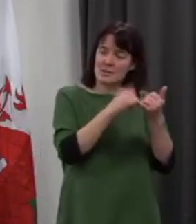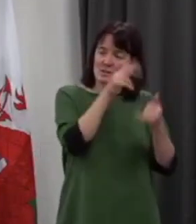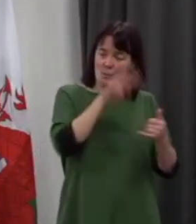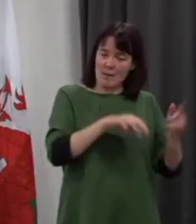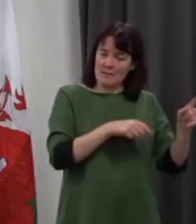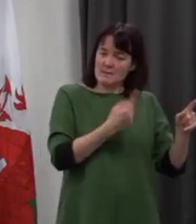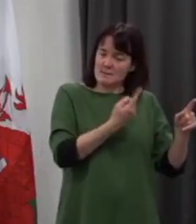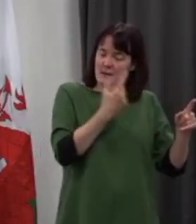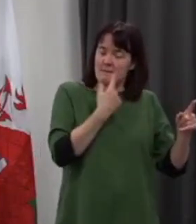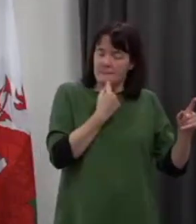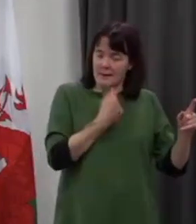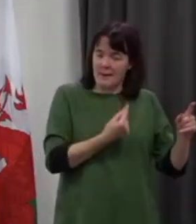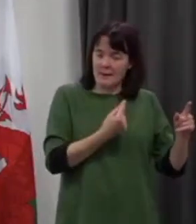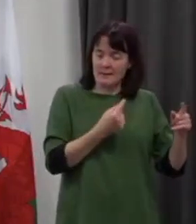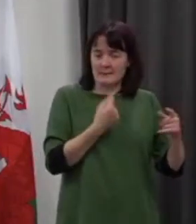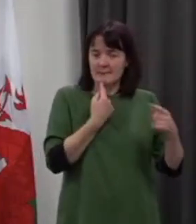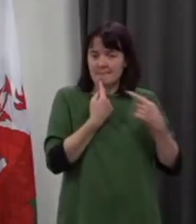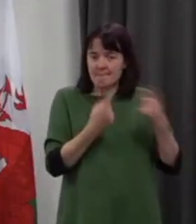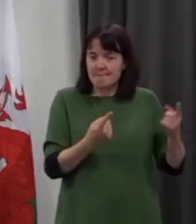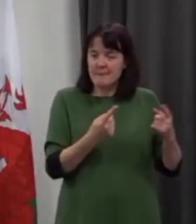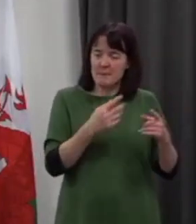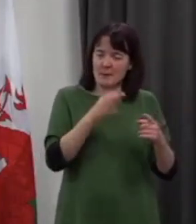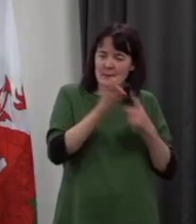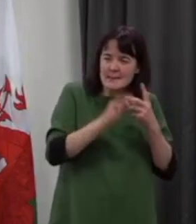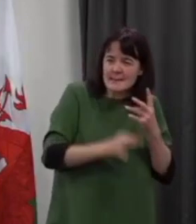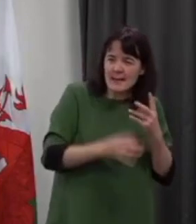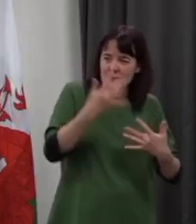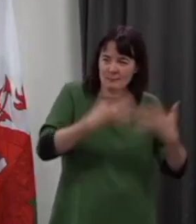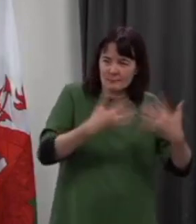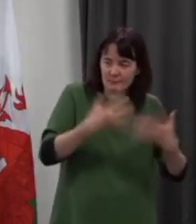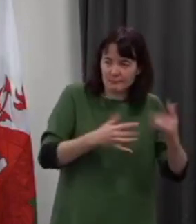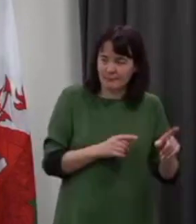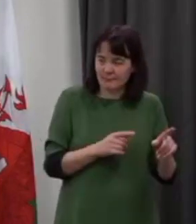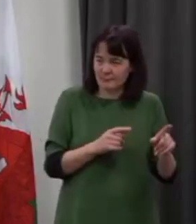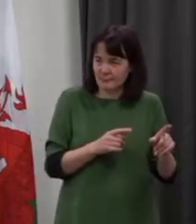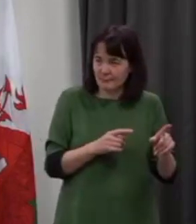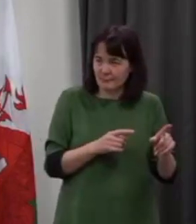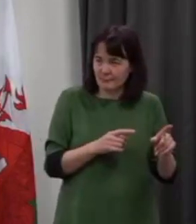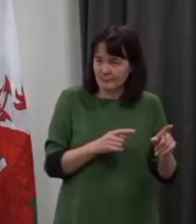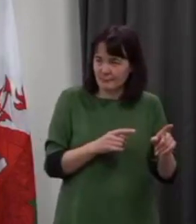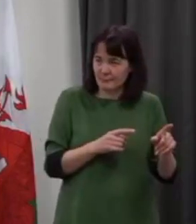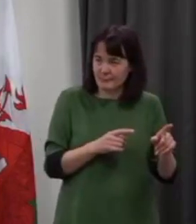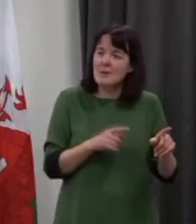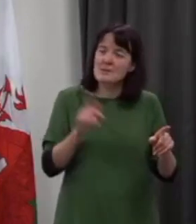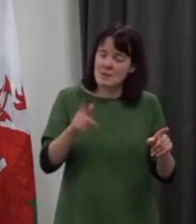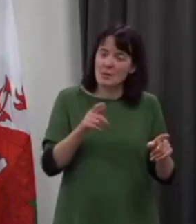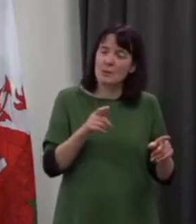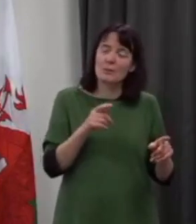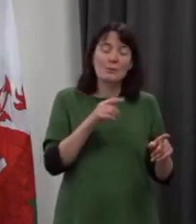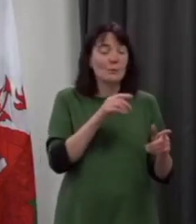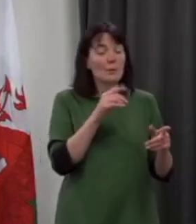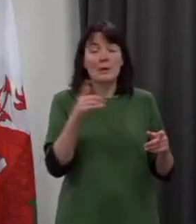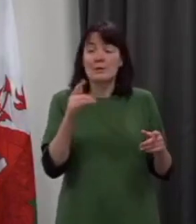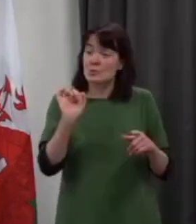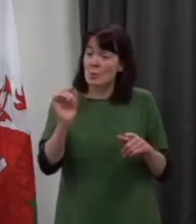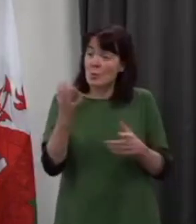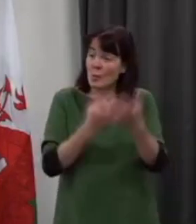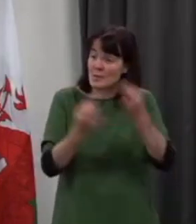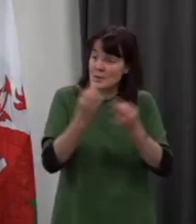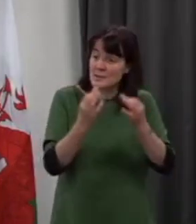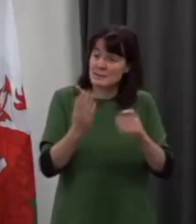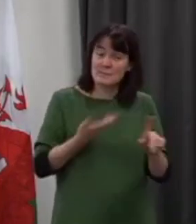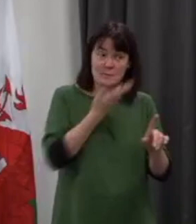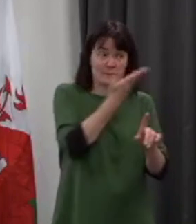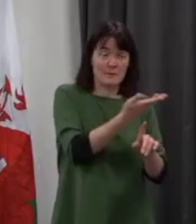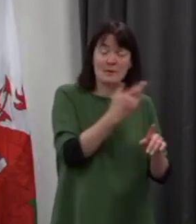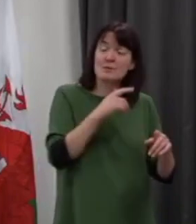for. So questions in advance, but the sort of detail you're looking for would be really helpful to make provided on Thursday when the Chief Exec of NHS Wales